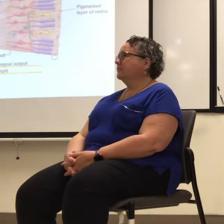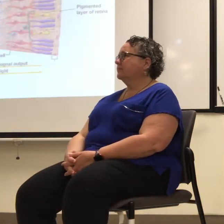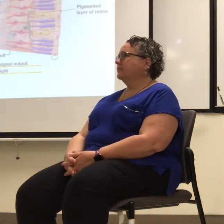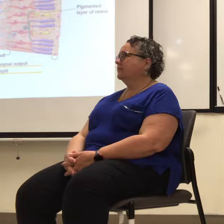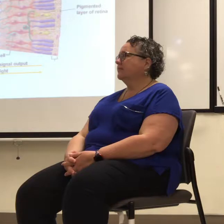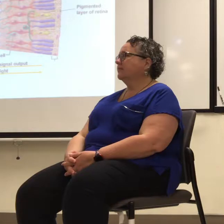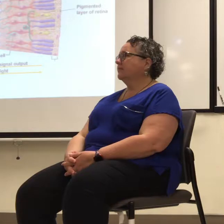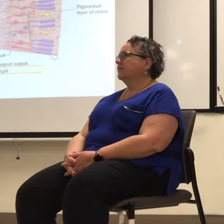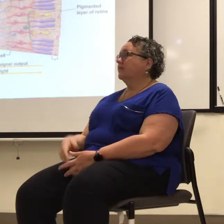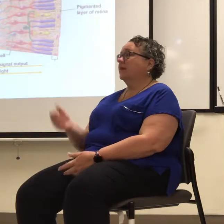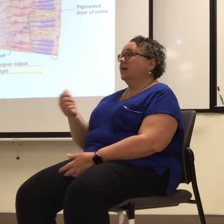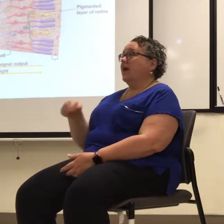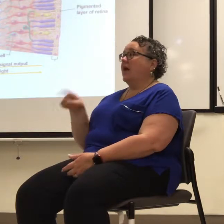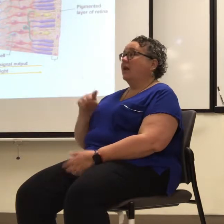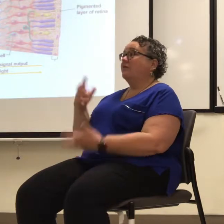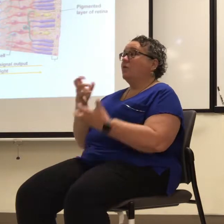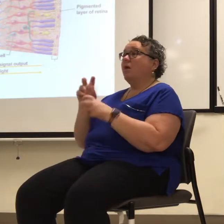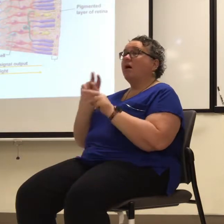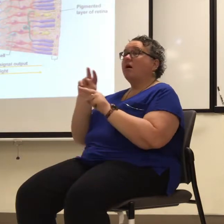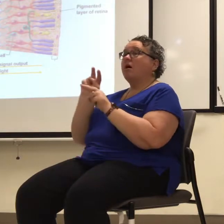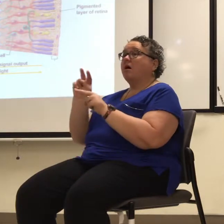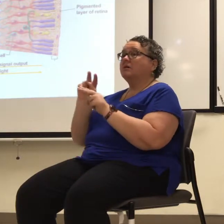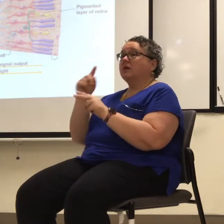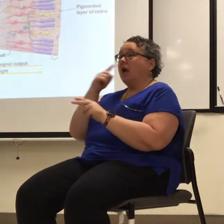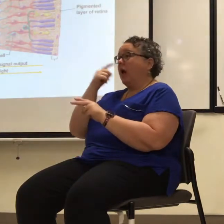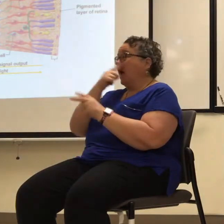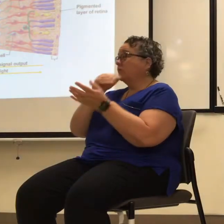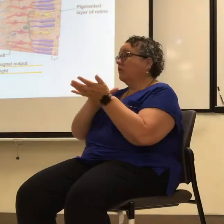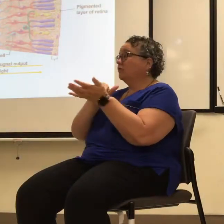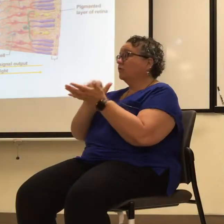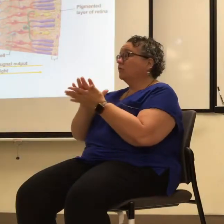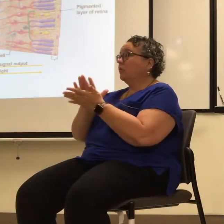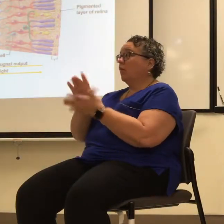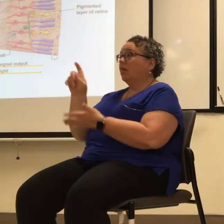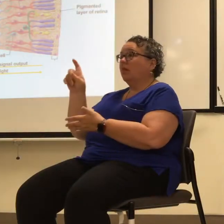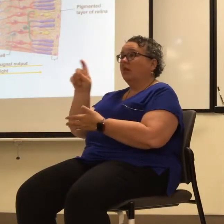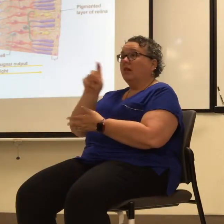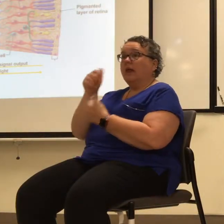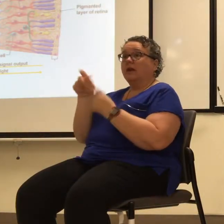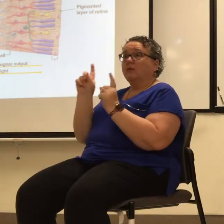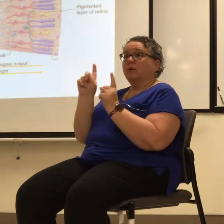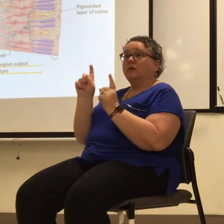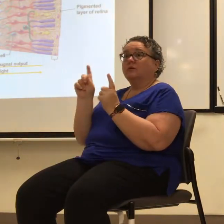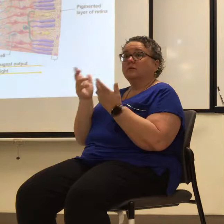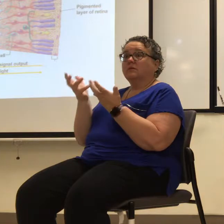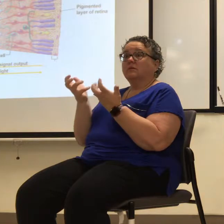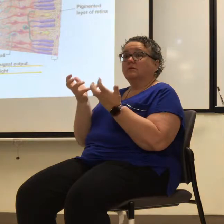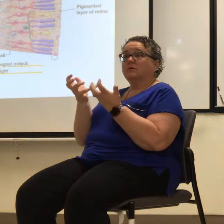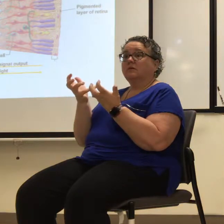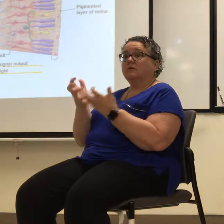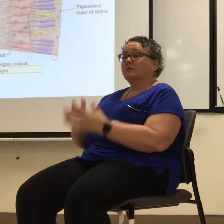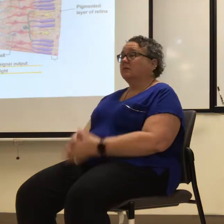Anyone have their sights set on optometry school? Maybe? No?